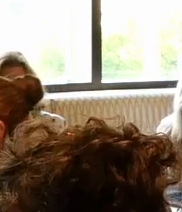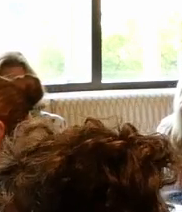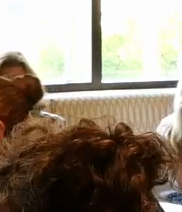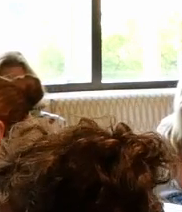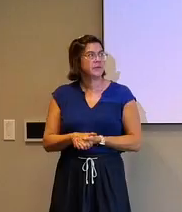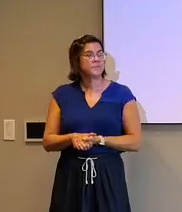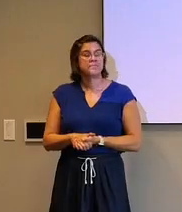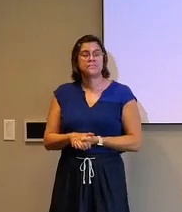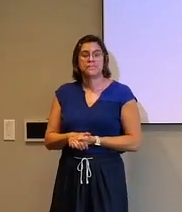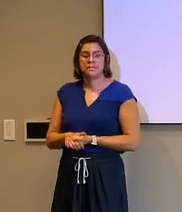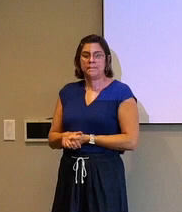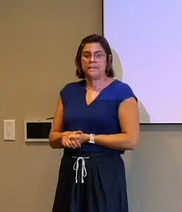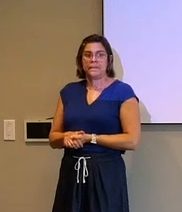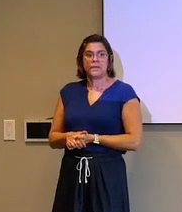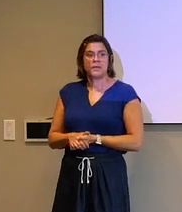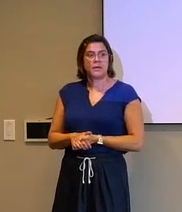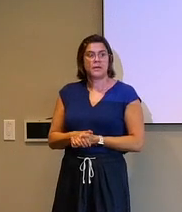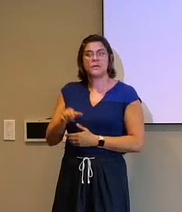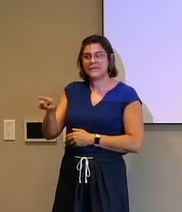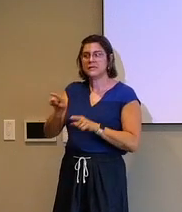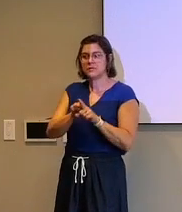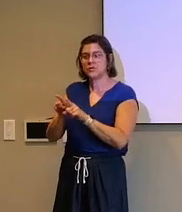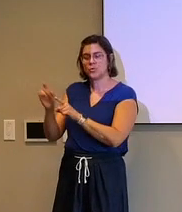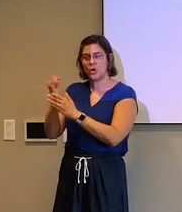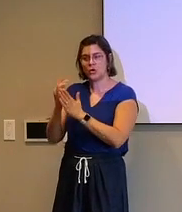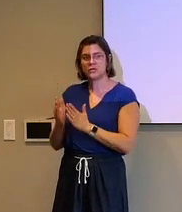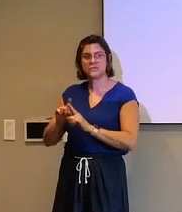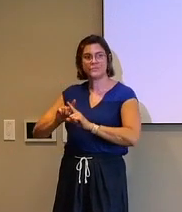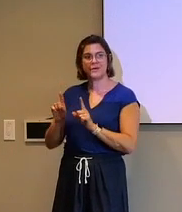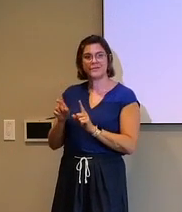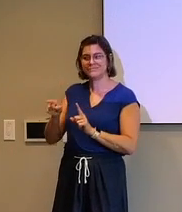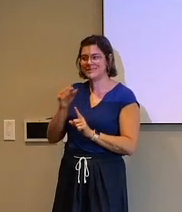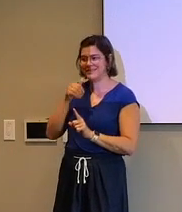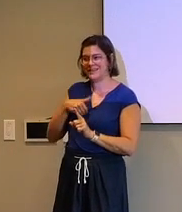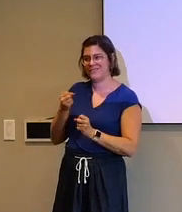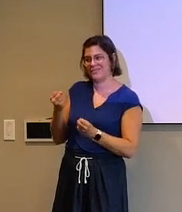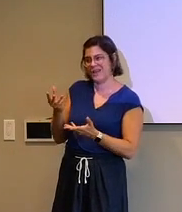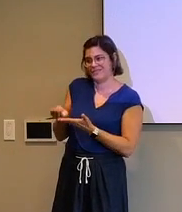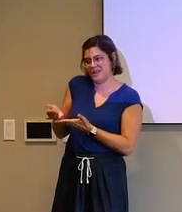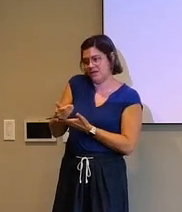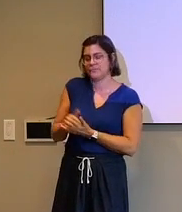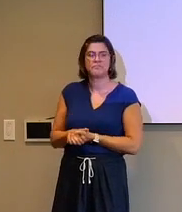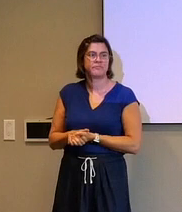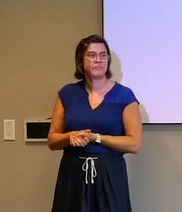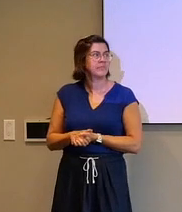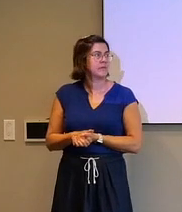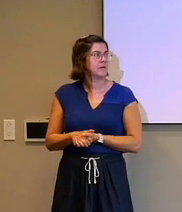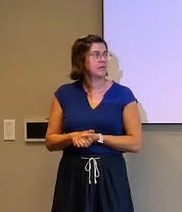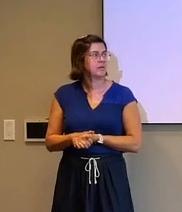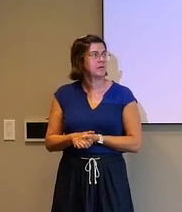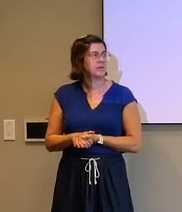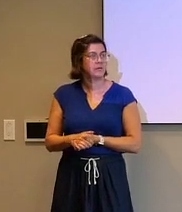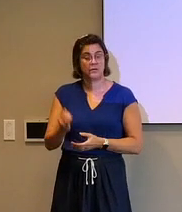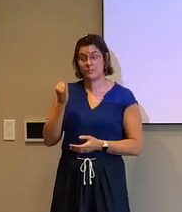do you, if you have documentation? He's also an artist, but he didn't have that much local income. Yeah, you would have to, if he